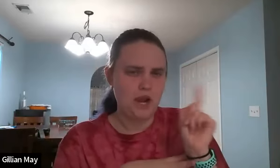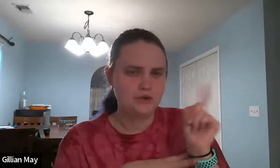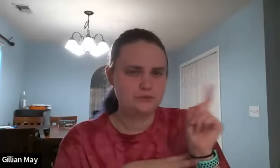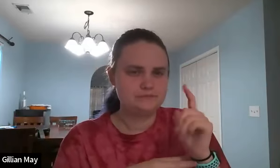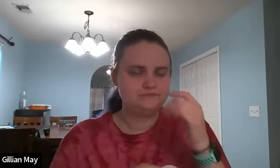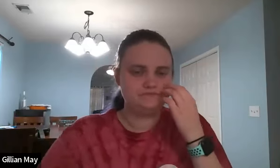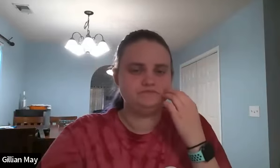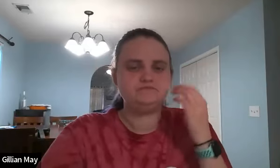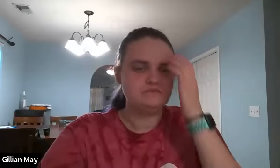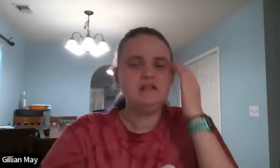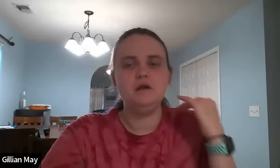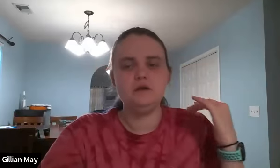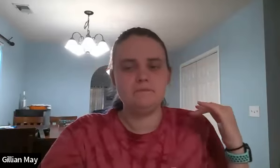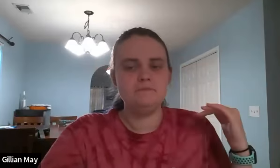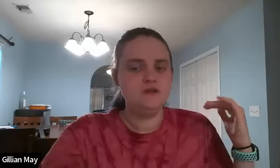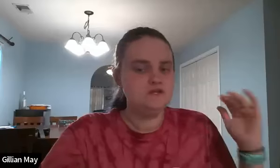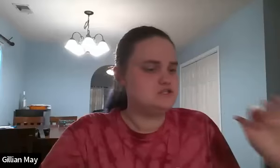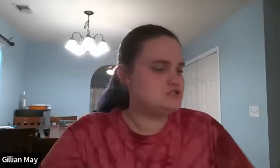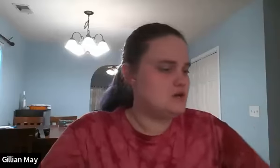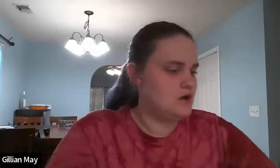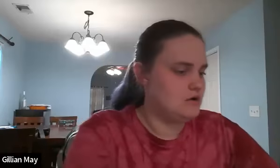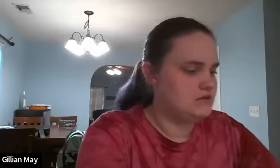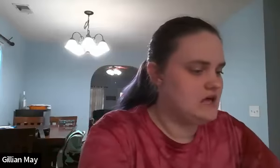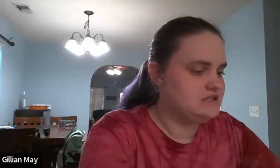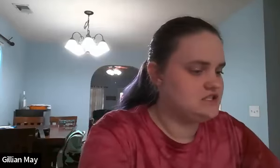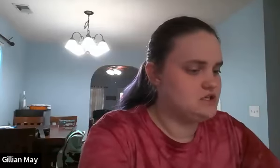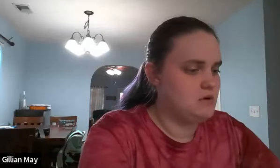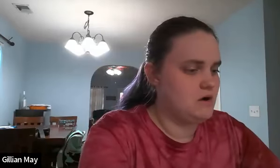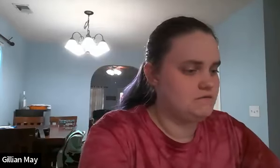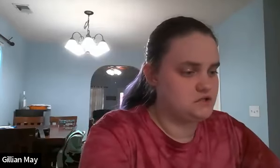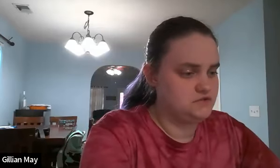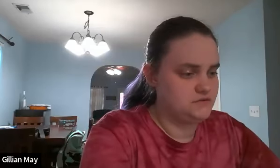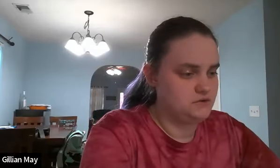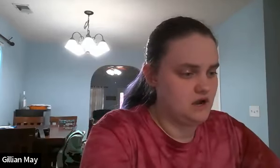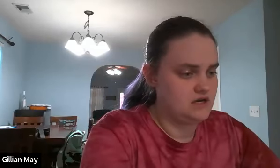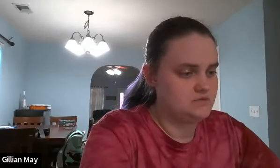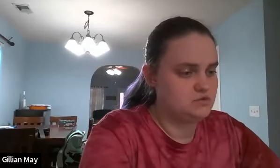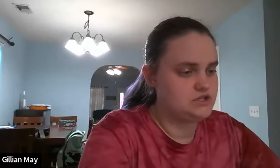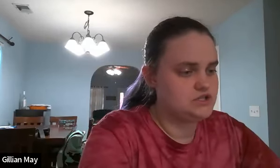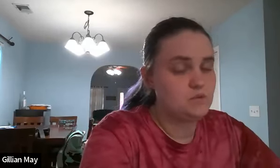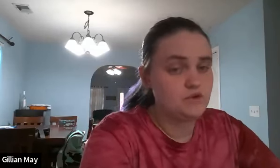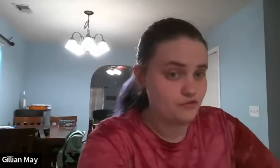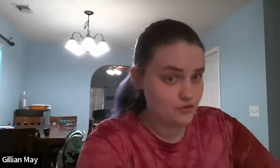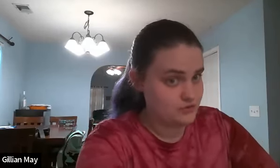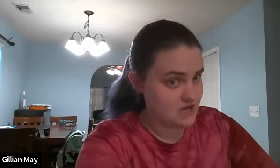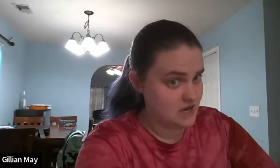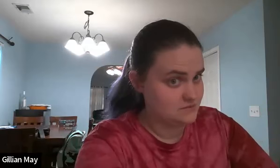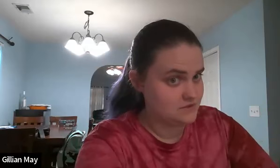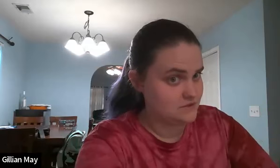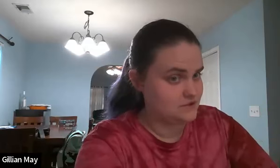where. Okay. So let's do our first food items. We're going to start with our fruit items first.